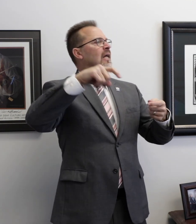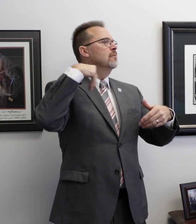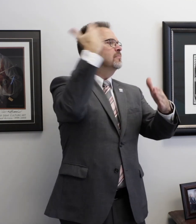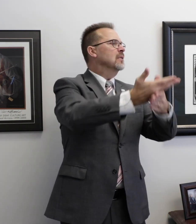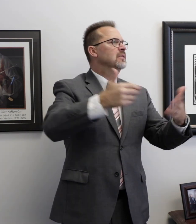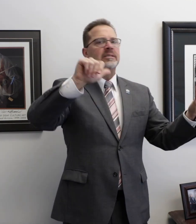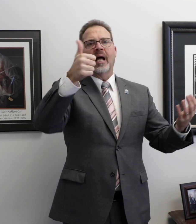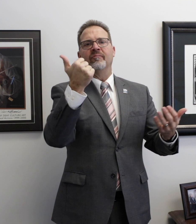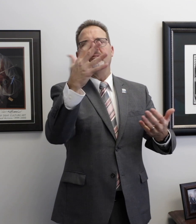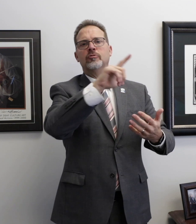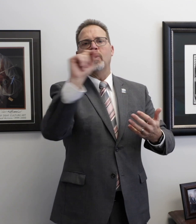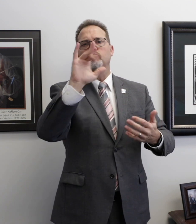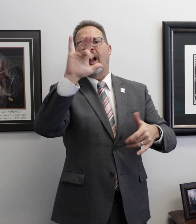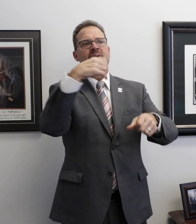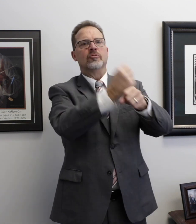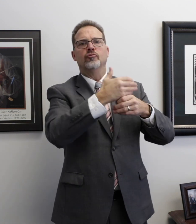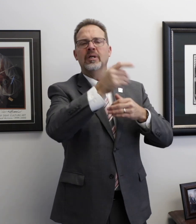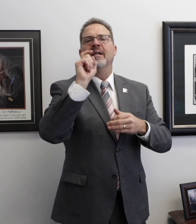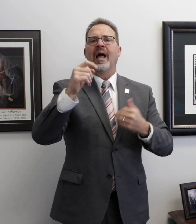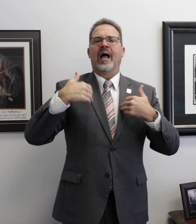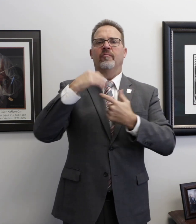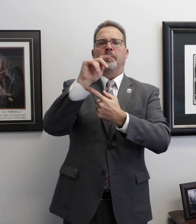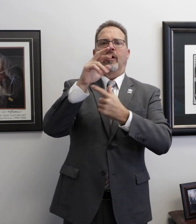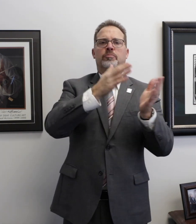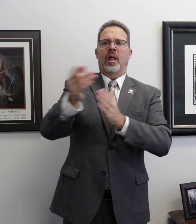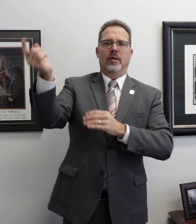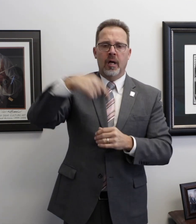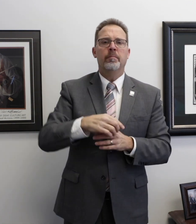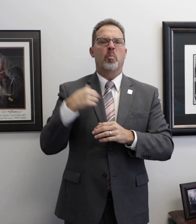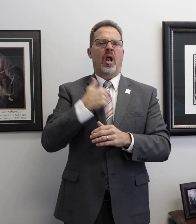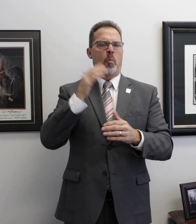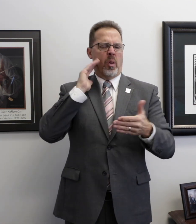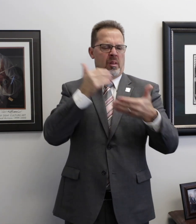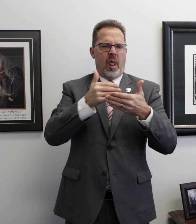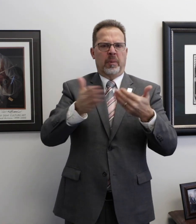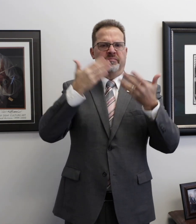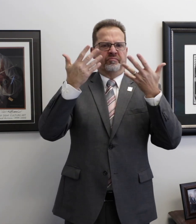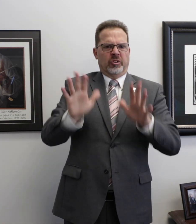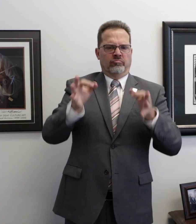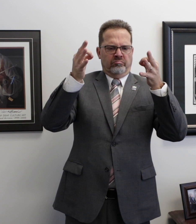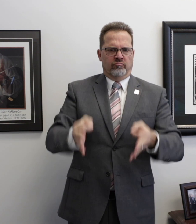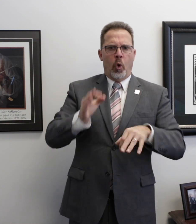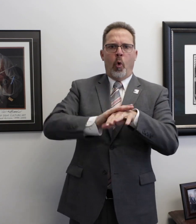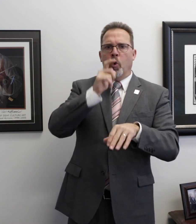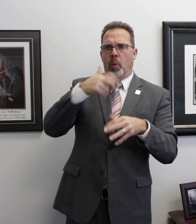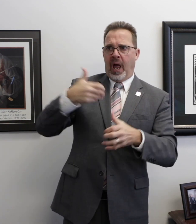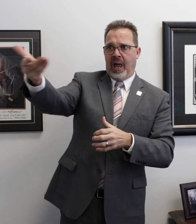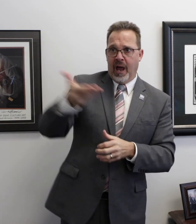the next 15 to 20 years of the school's plans for our future, and we have almost made a final decision about which firm we're